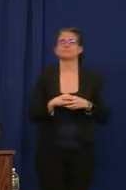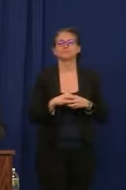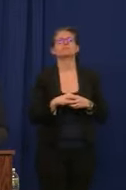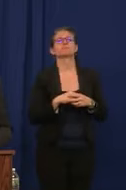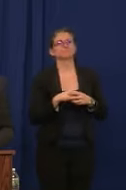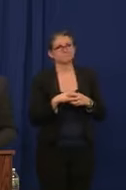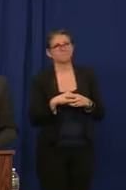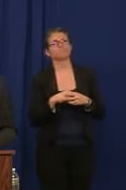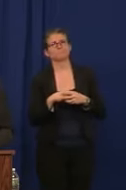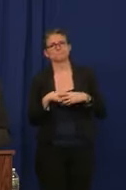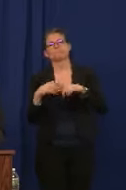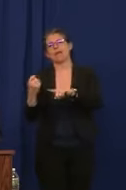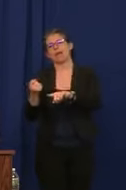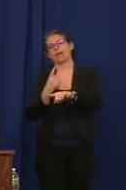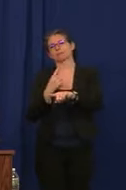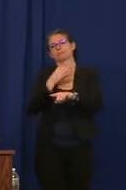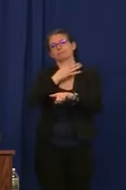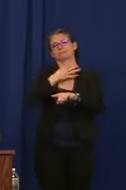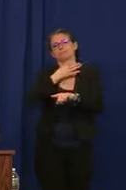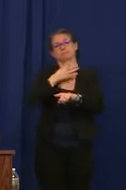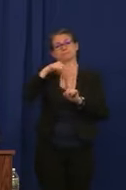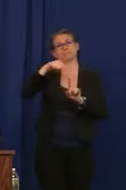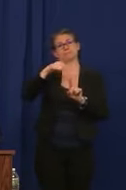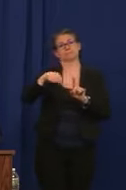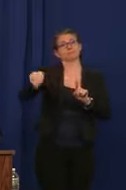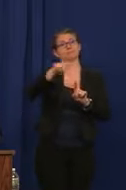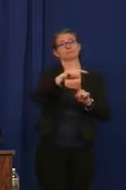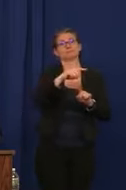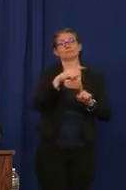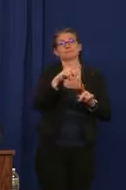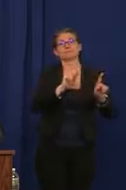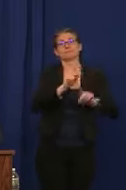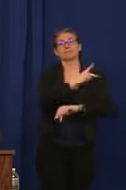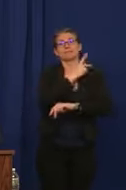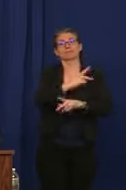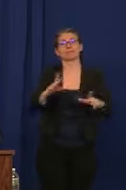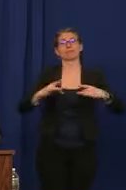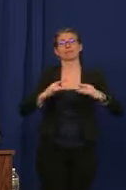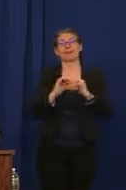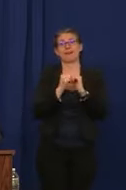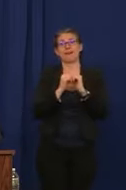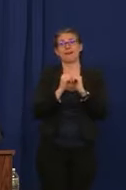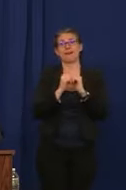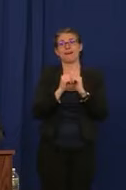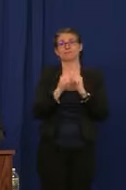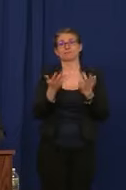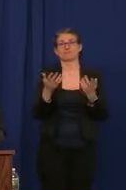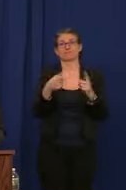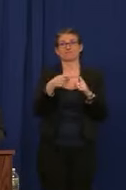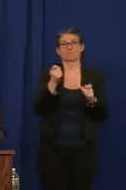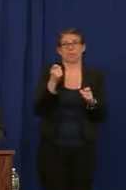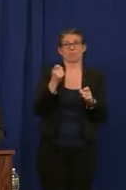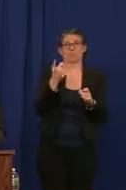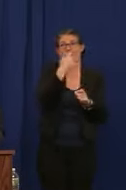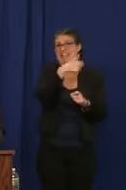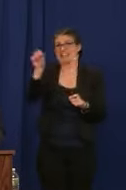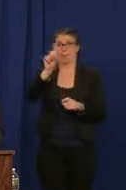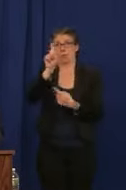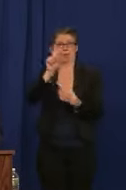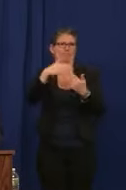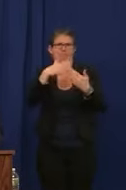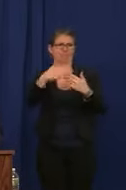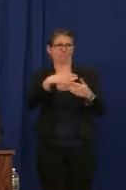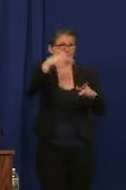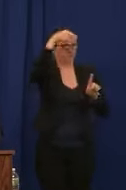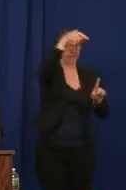possible infection might be, whether it's in a long-term care facility or, frankly, any healthcare facility. And Don, this